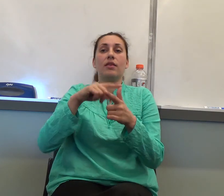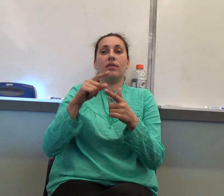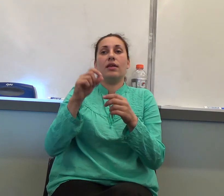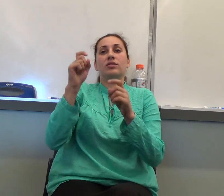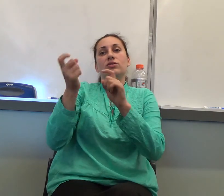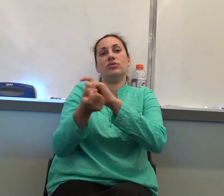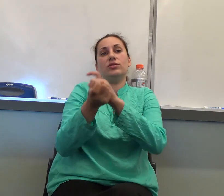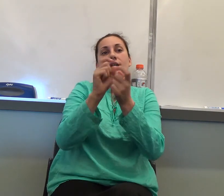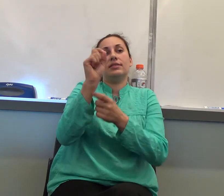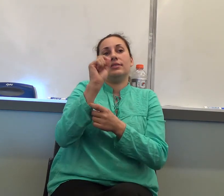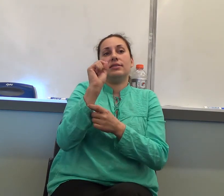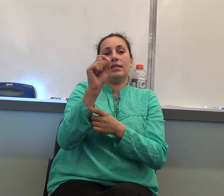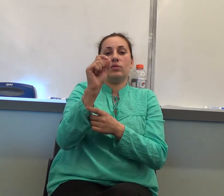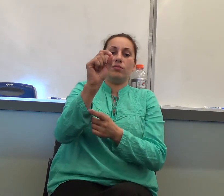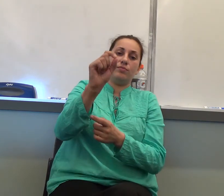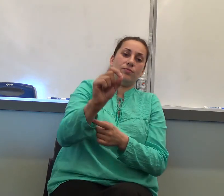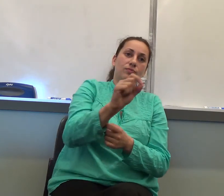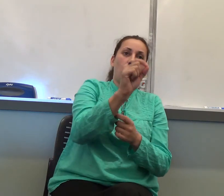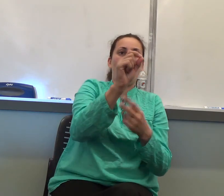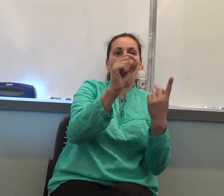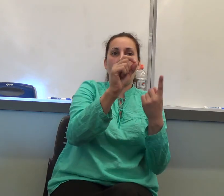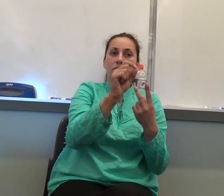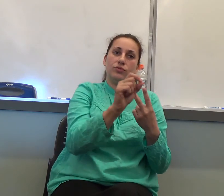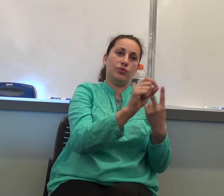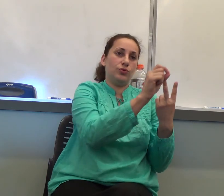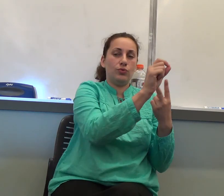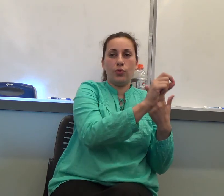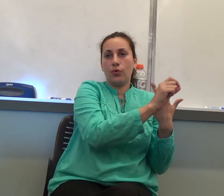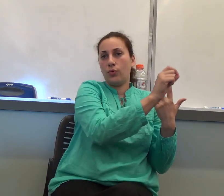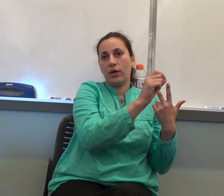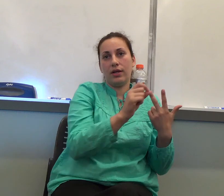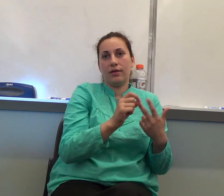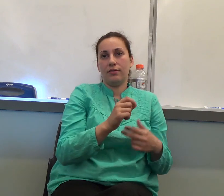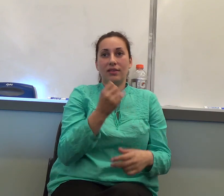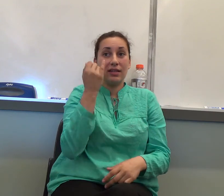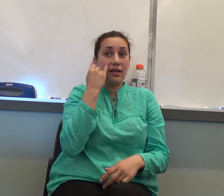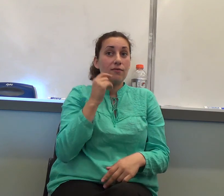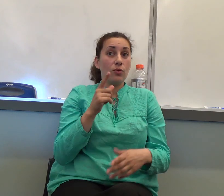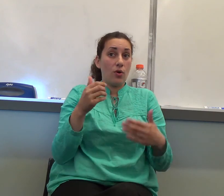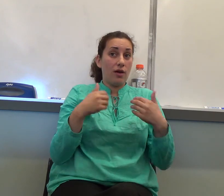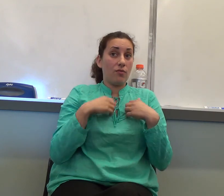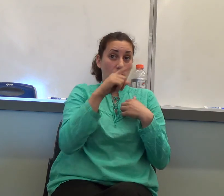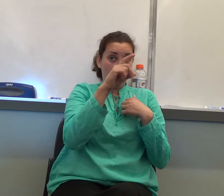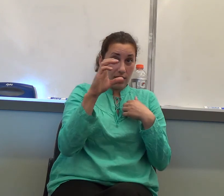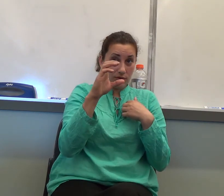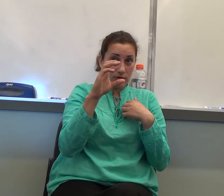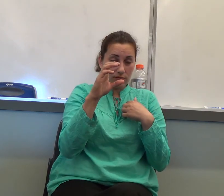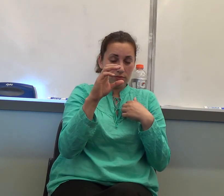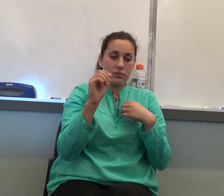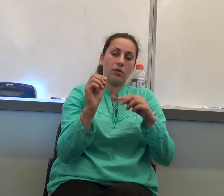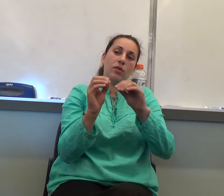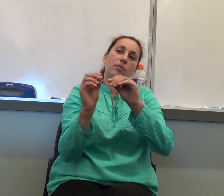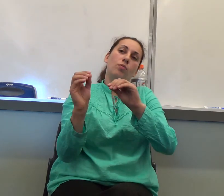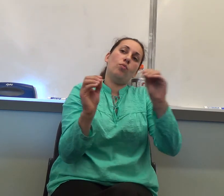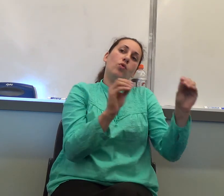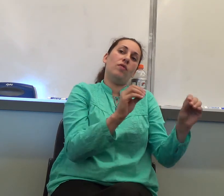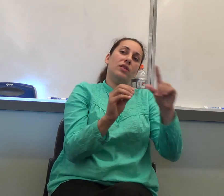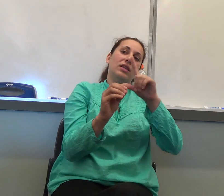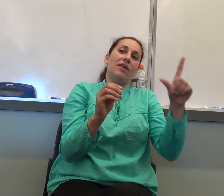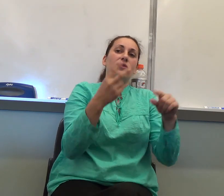Now, of course, when you're dividing by power of 10, or 100, or 1,000, you get smaller and smaller numbers. Therefore, you have to shift to the left, not to the right.